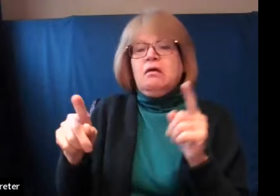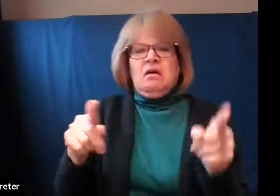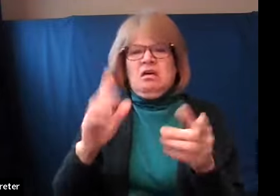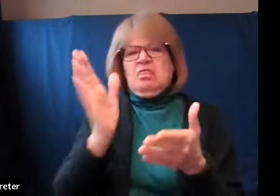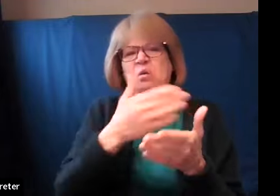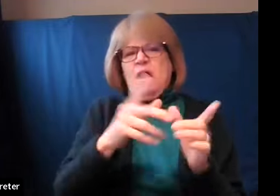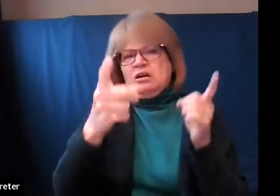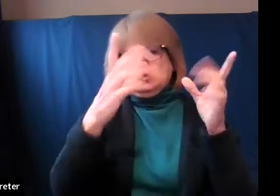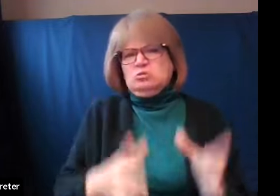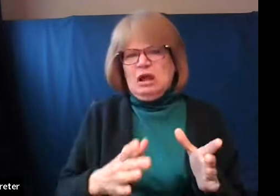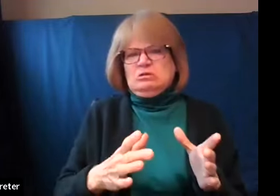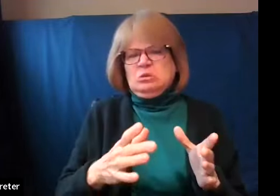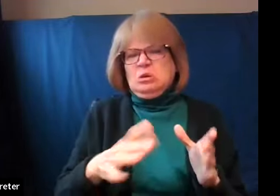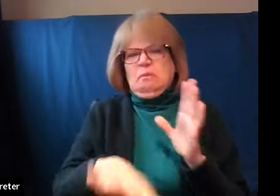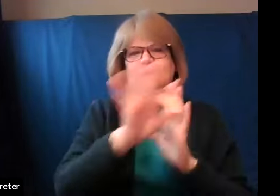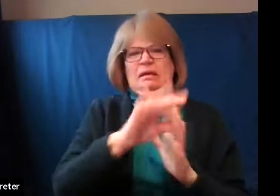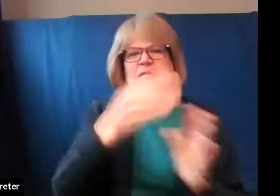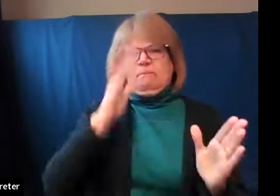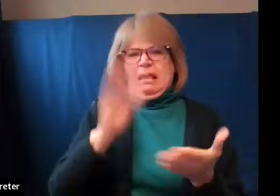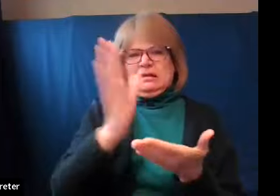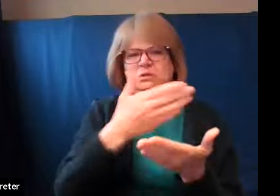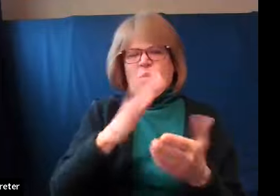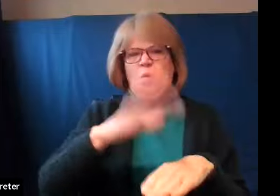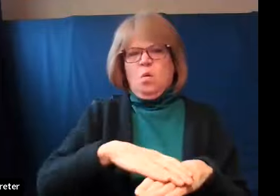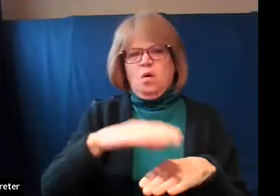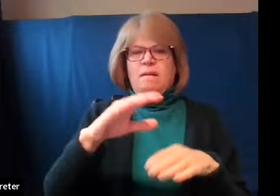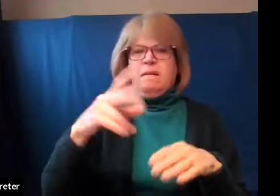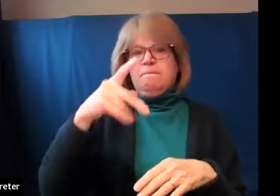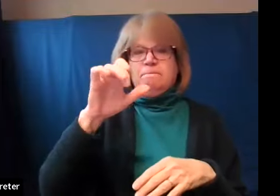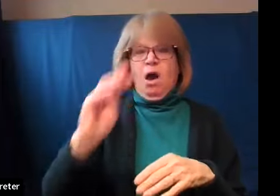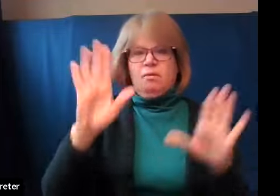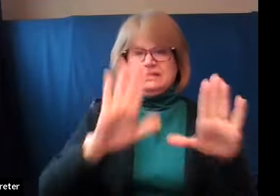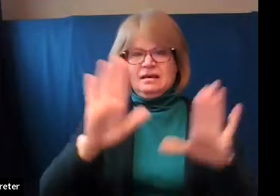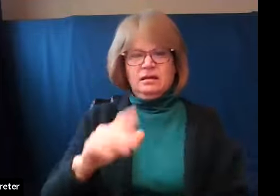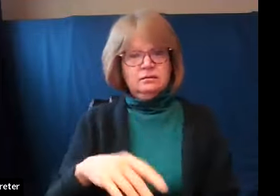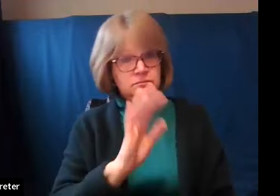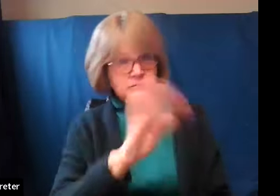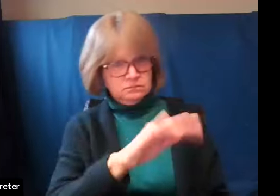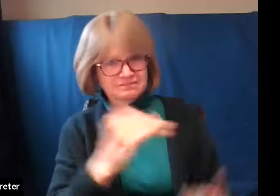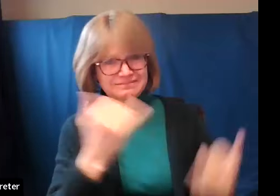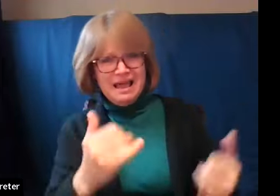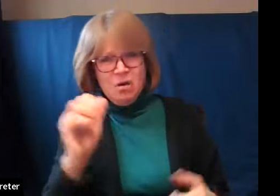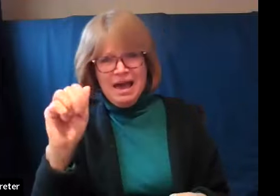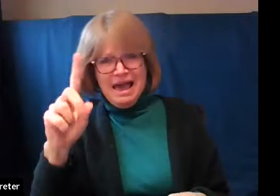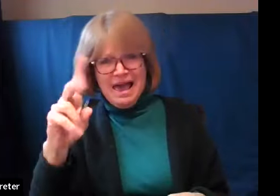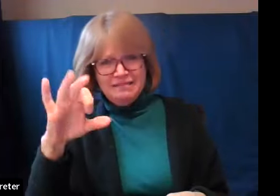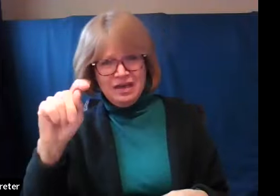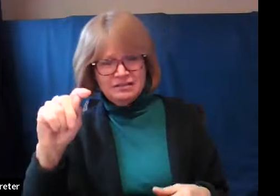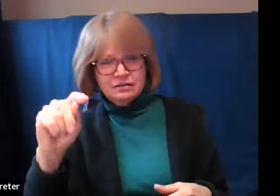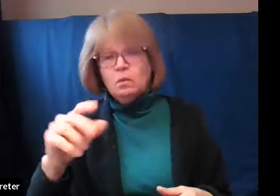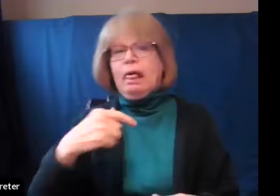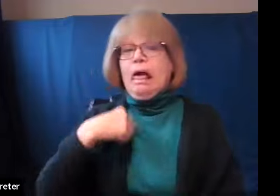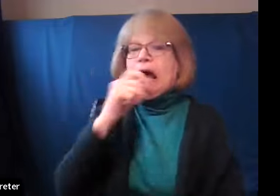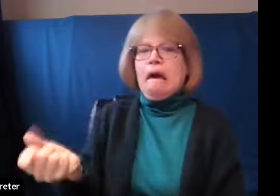choir director's choice of an anthem on Palm Sunday." "Irma, it's Advent," the cleric retorted. "Well, I